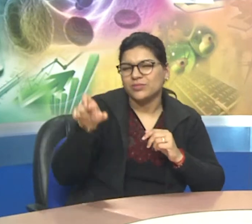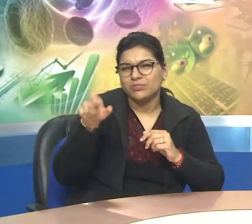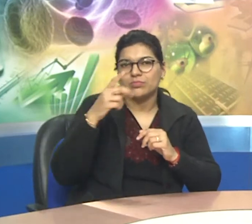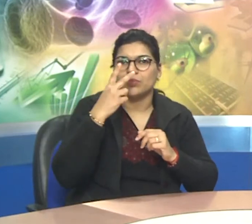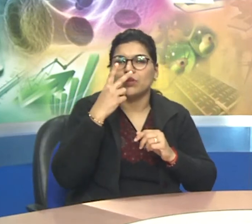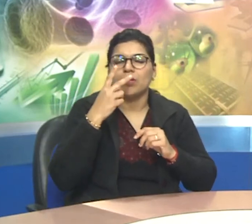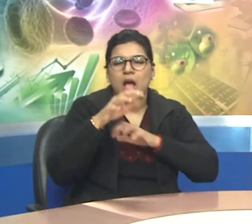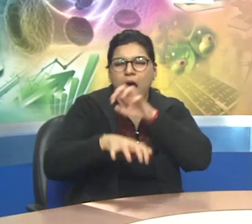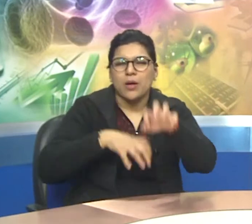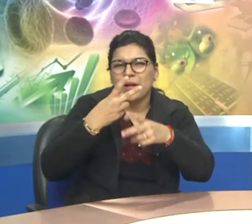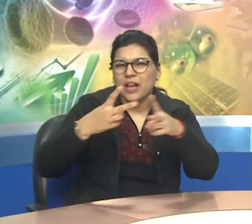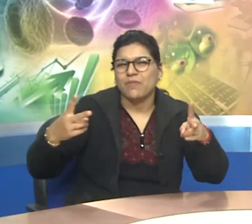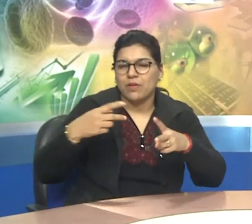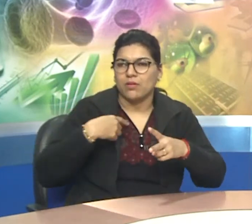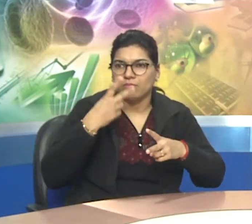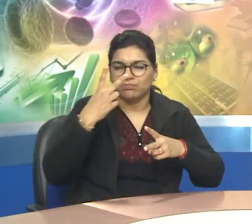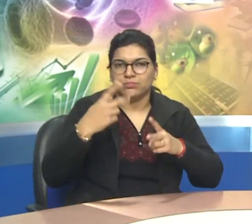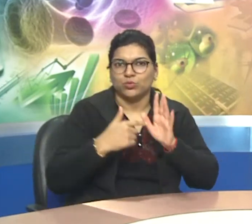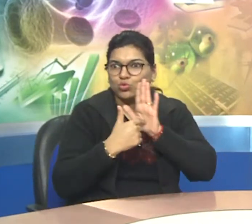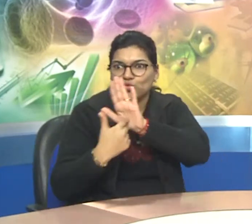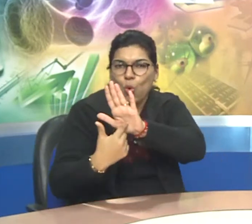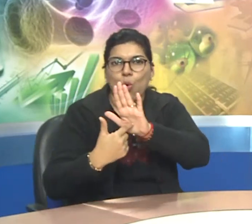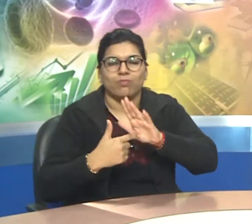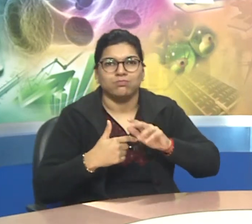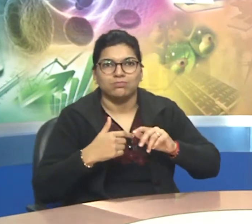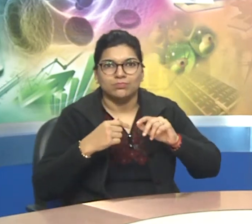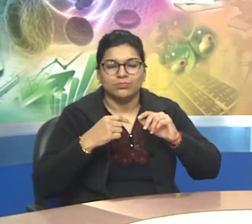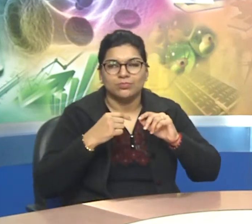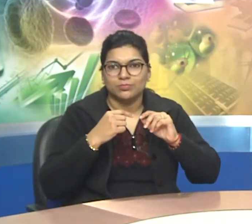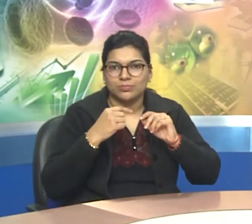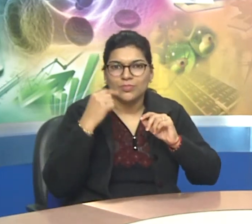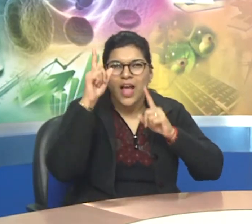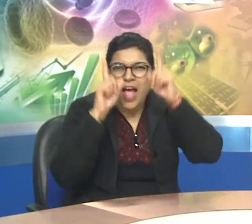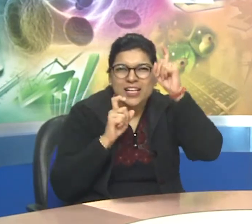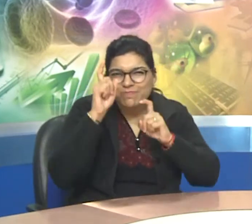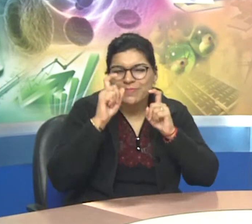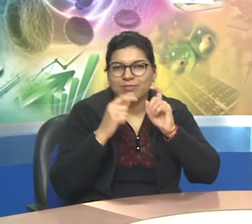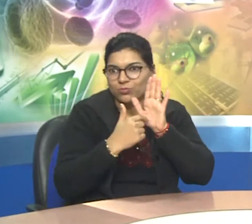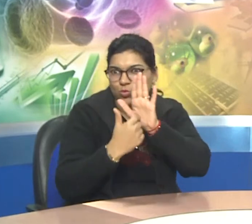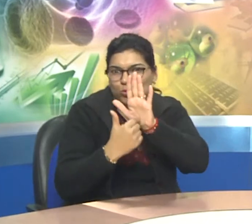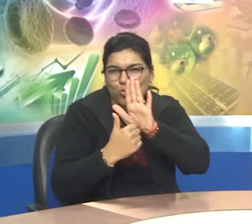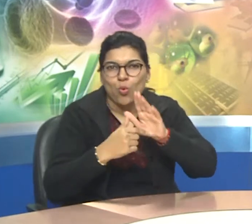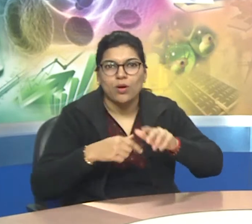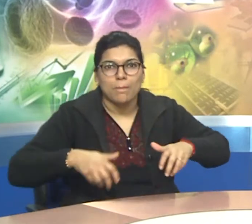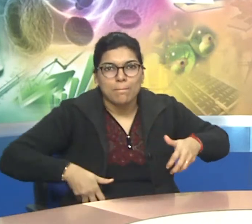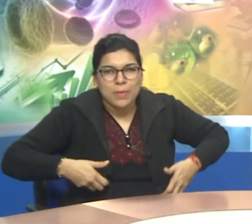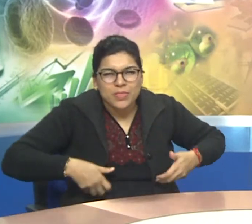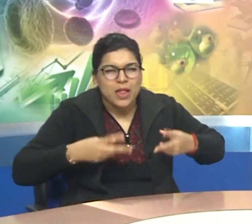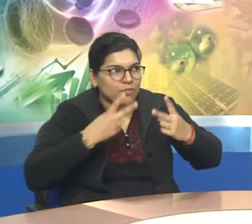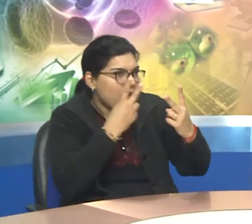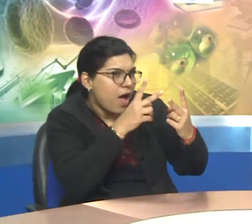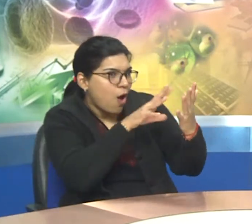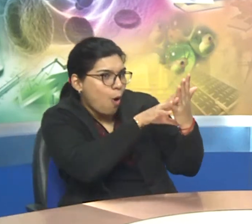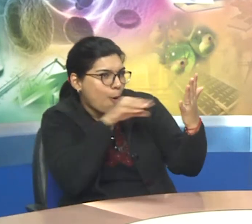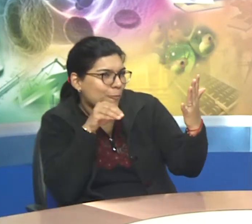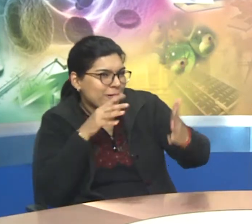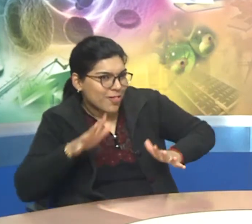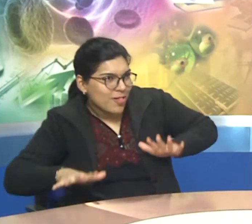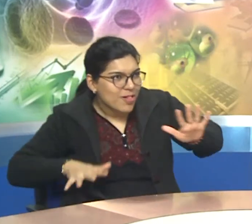It means to copy someone and act according to the other person to whom we